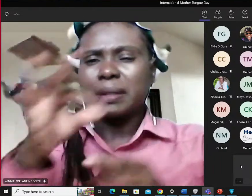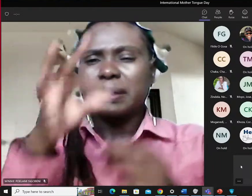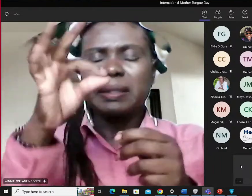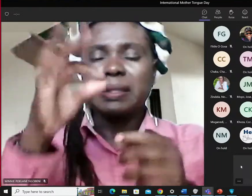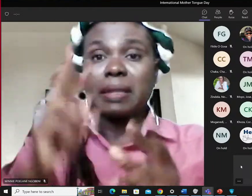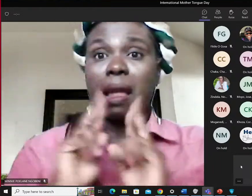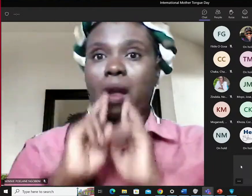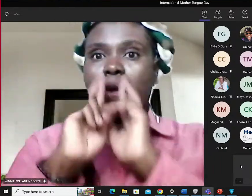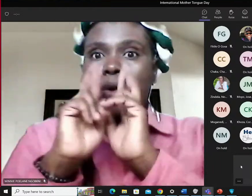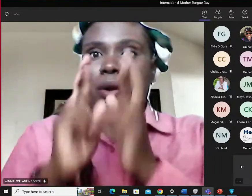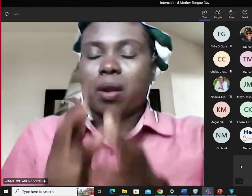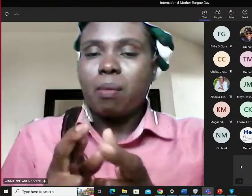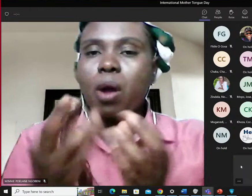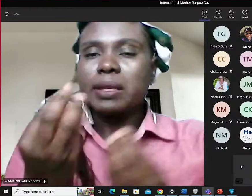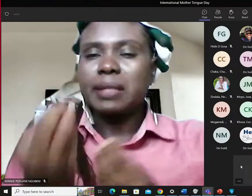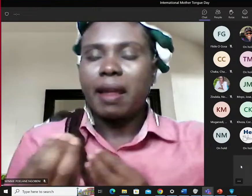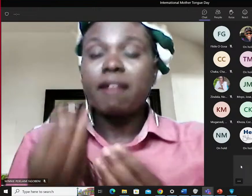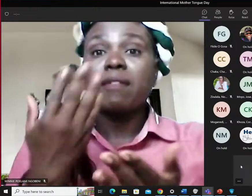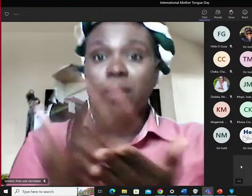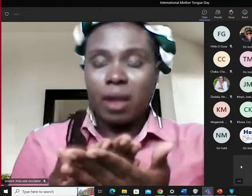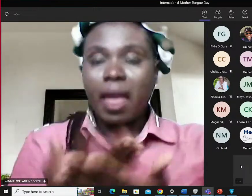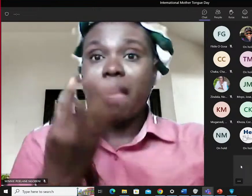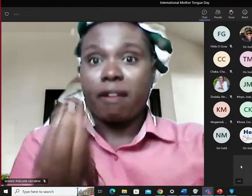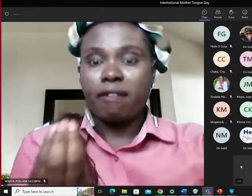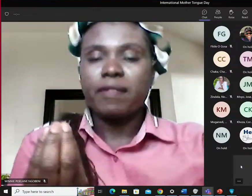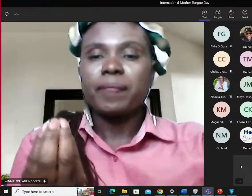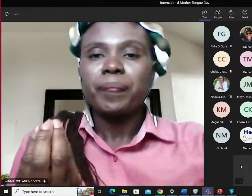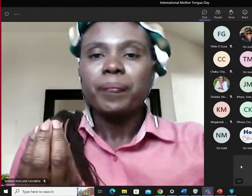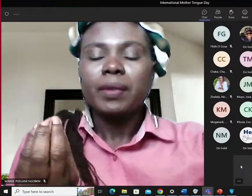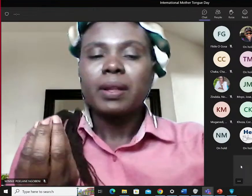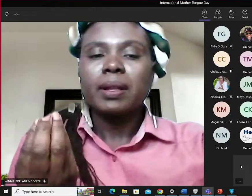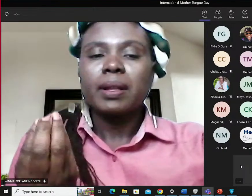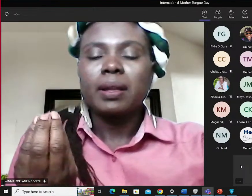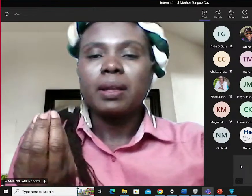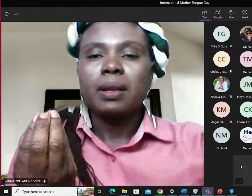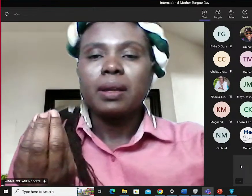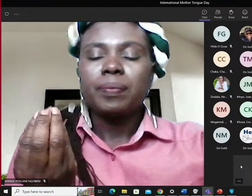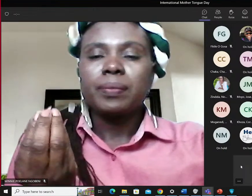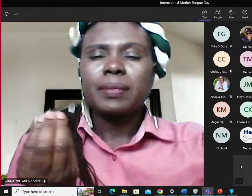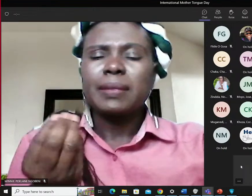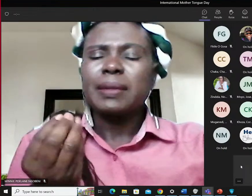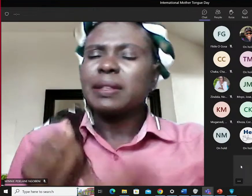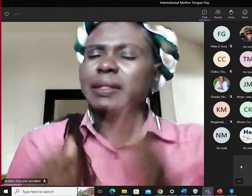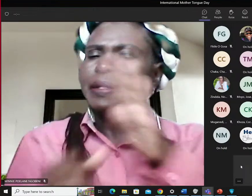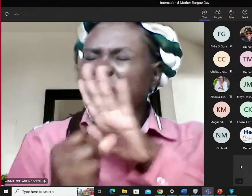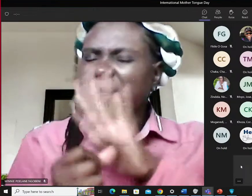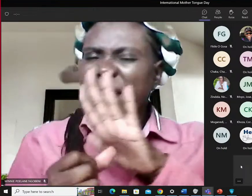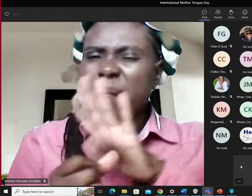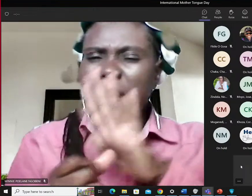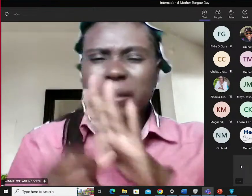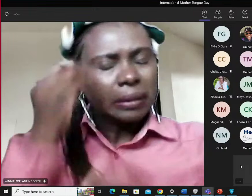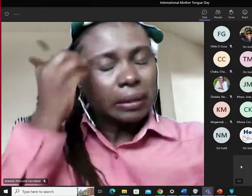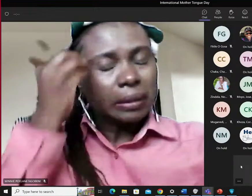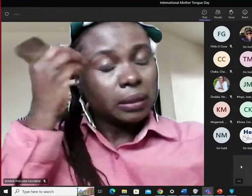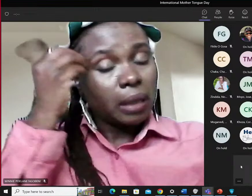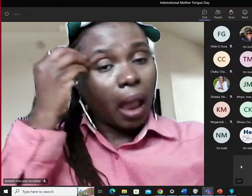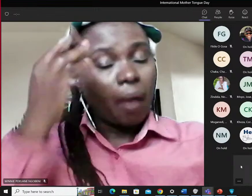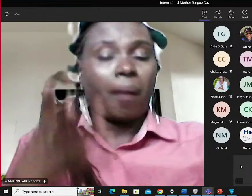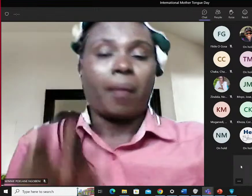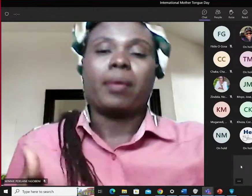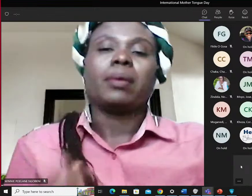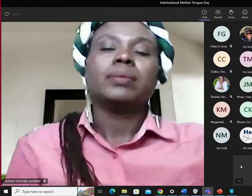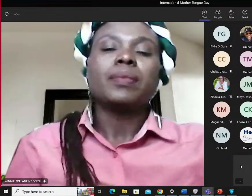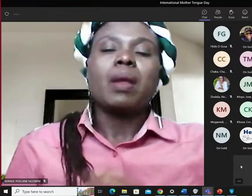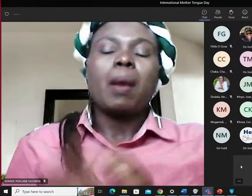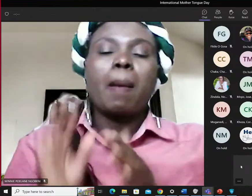still available. And it's so informative, even if, I mean, maybe it's more than 5